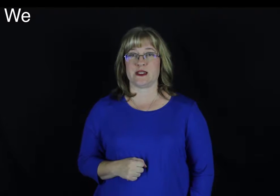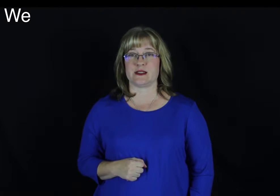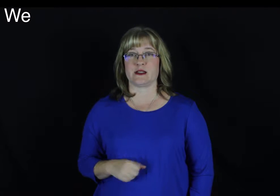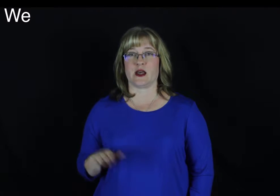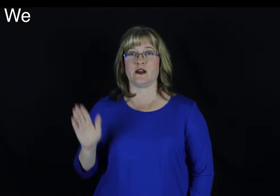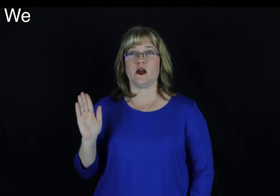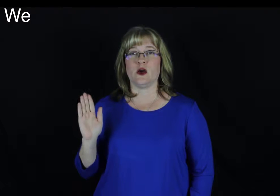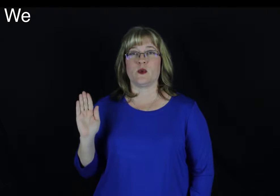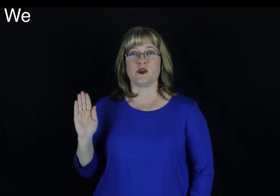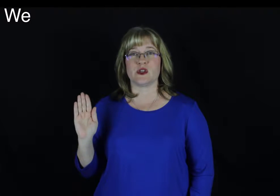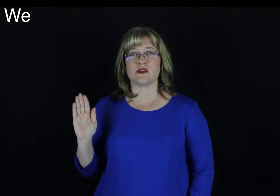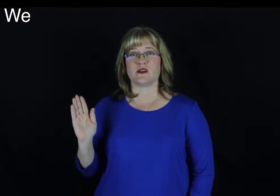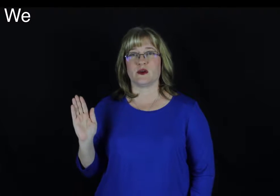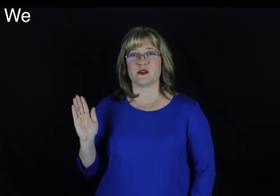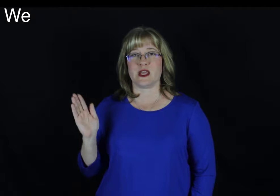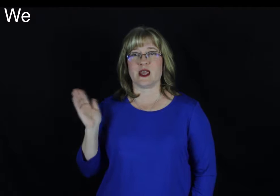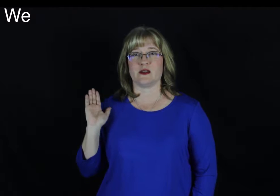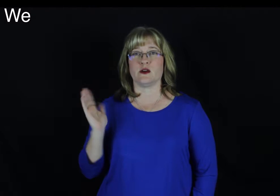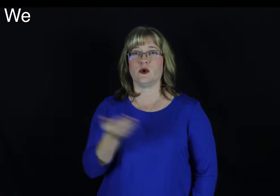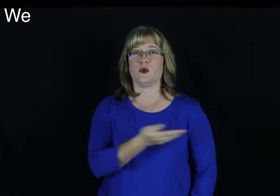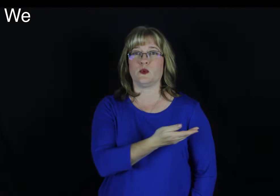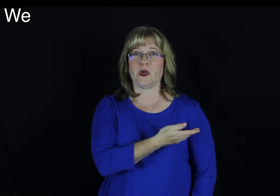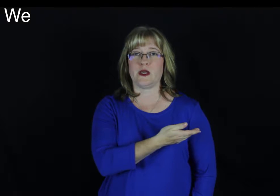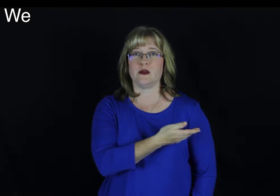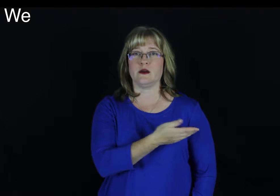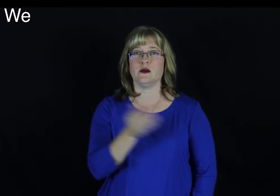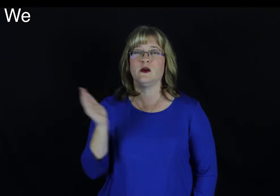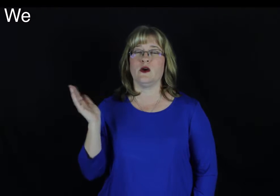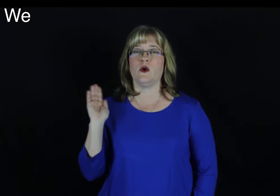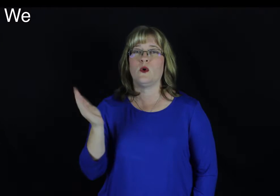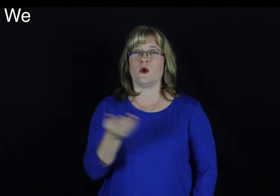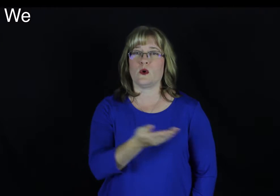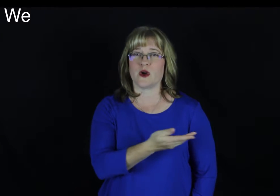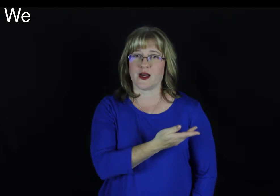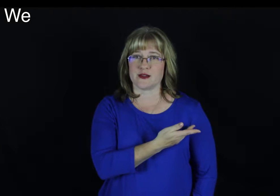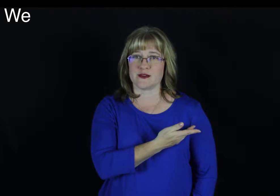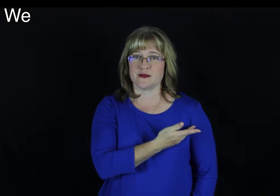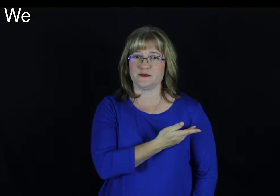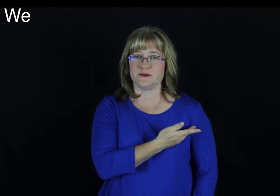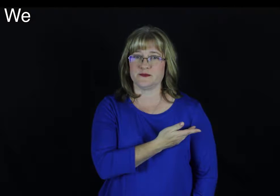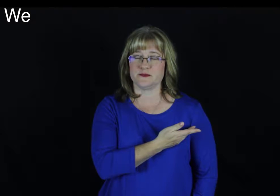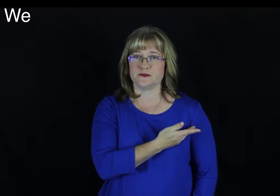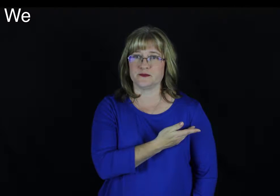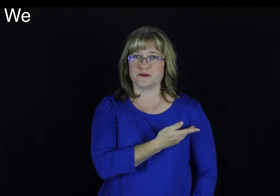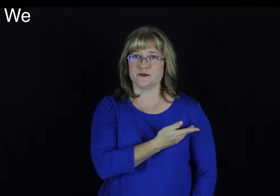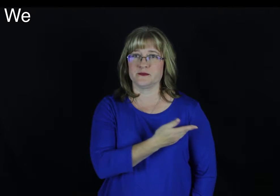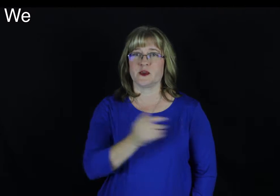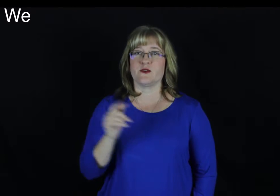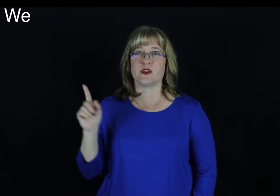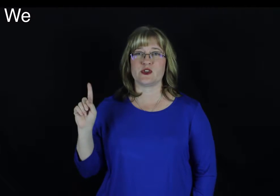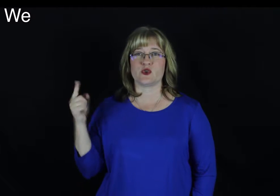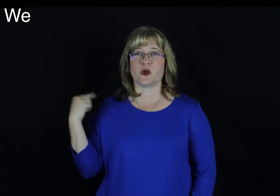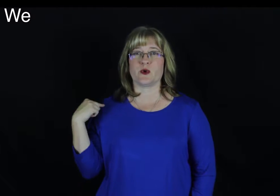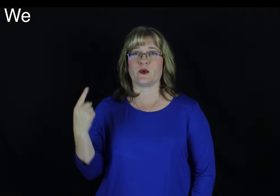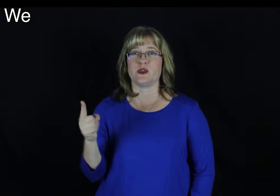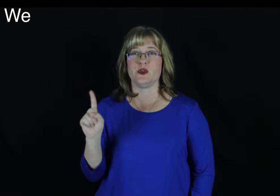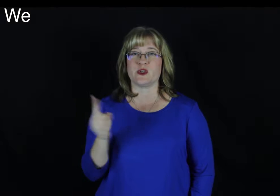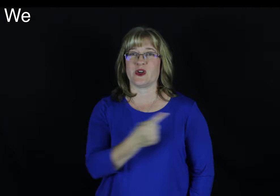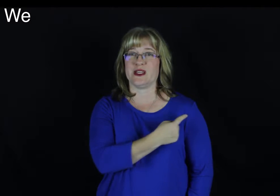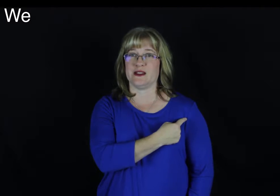this signed with just a closed hand. We or us. For this story, we're going to use our